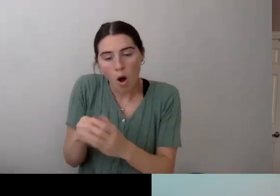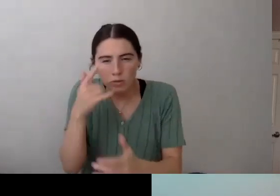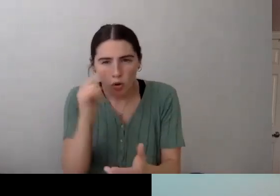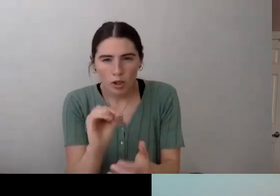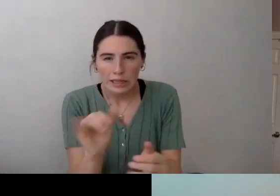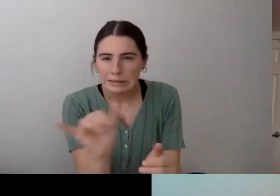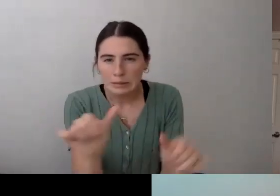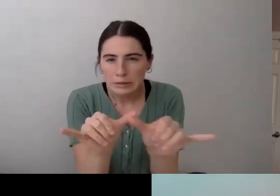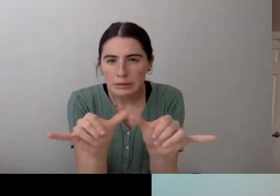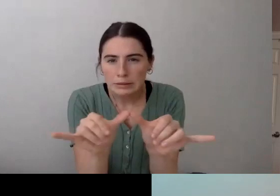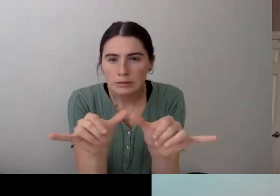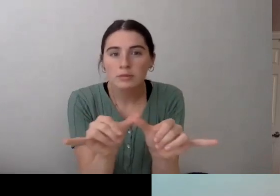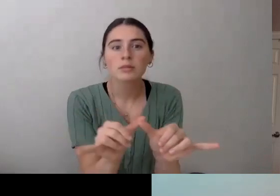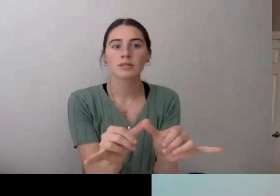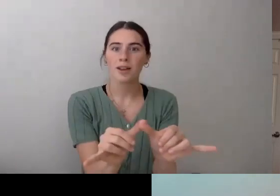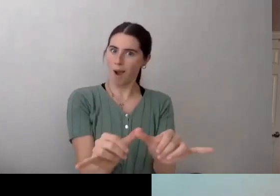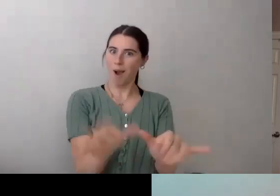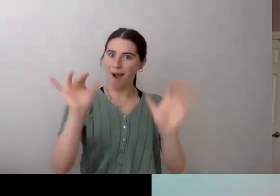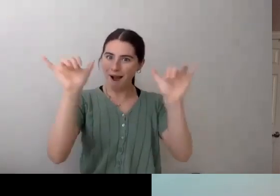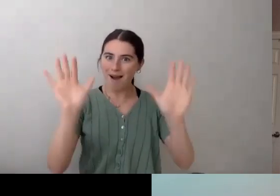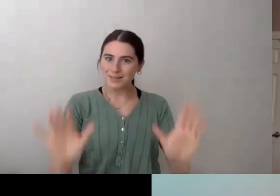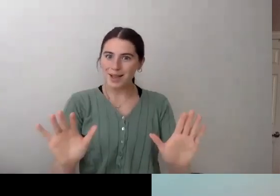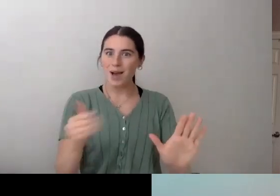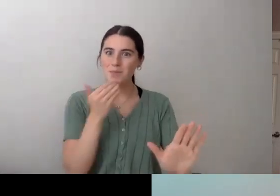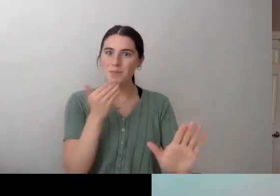All right, good job, everybody.